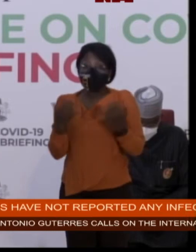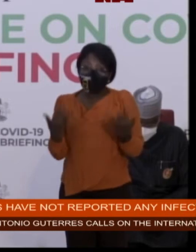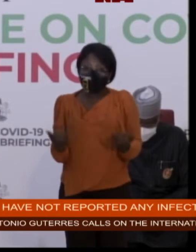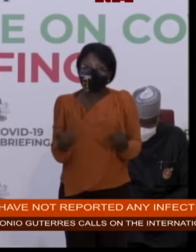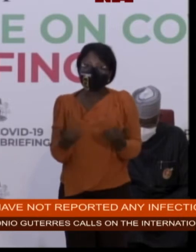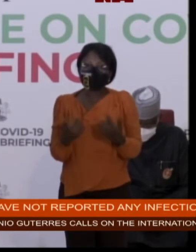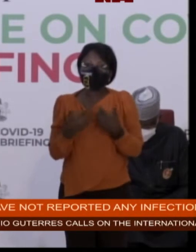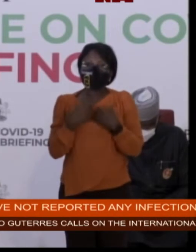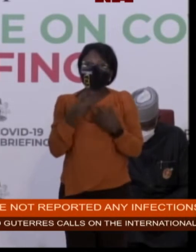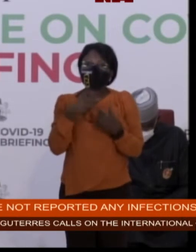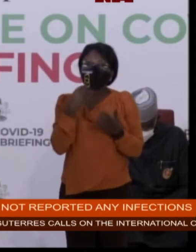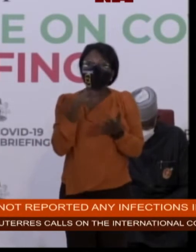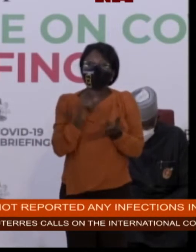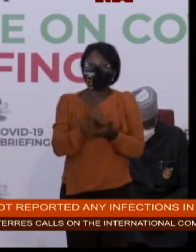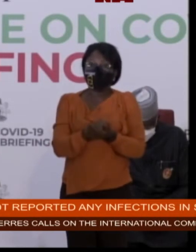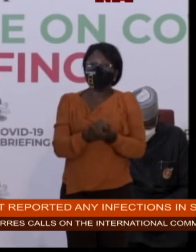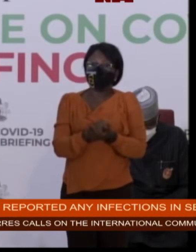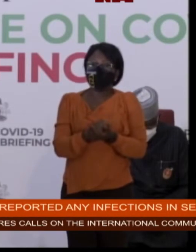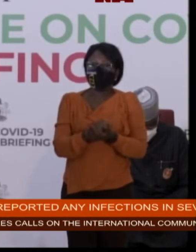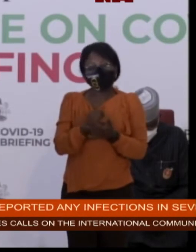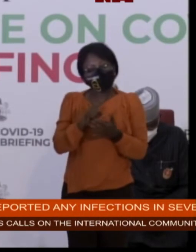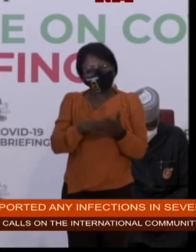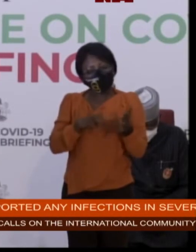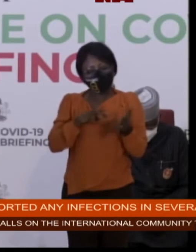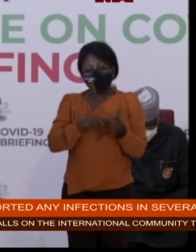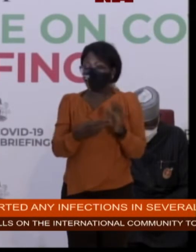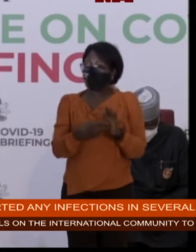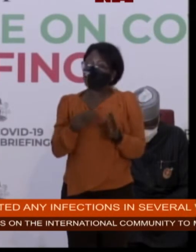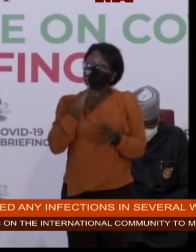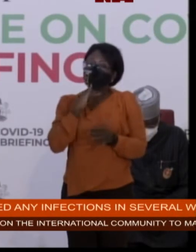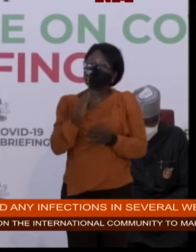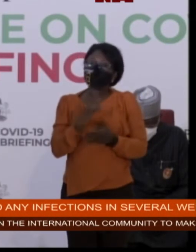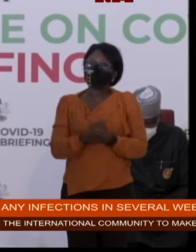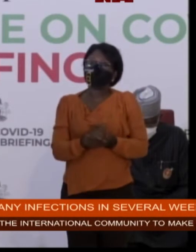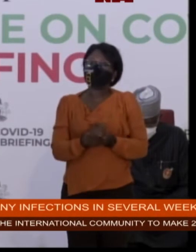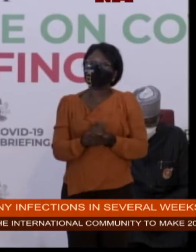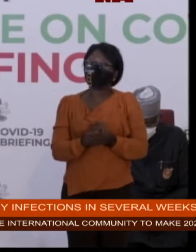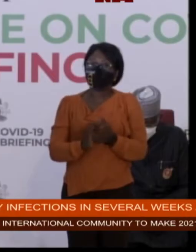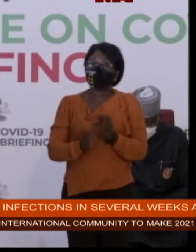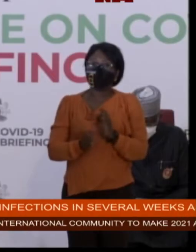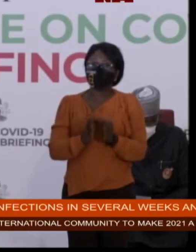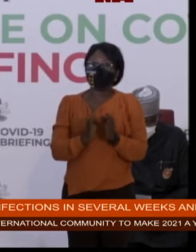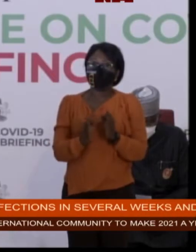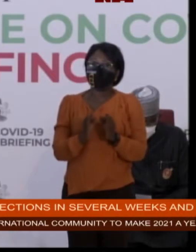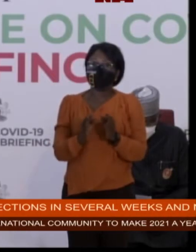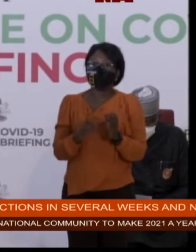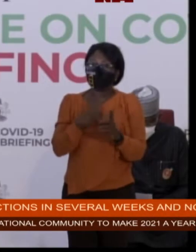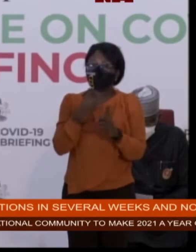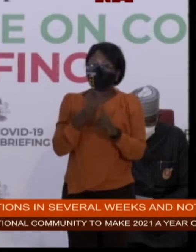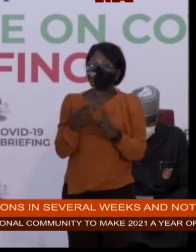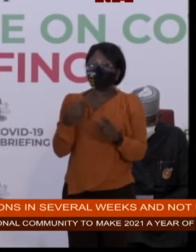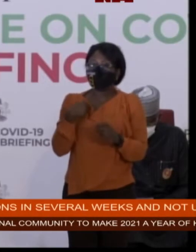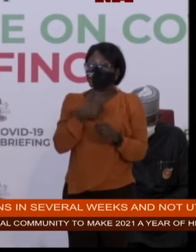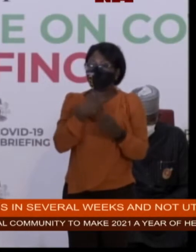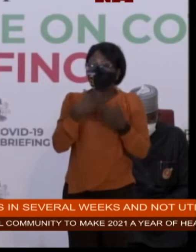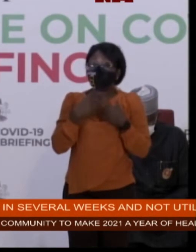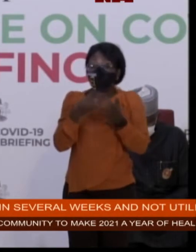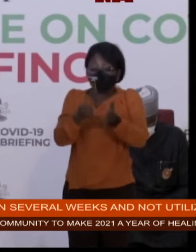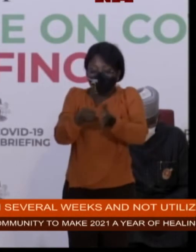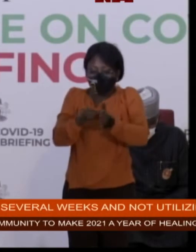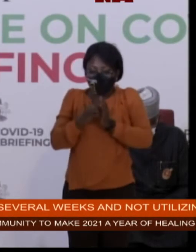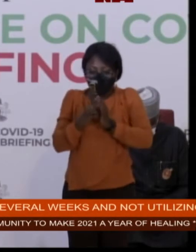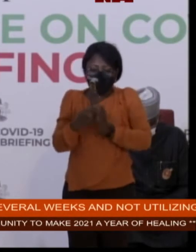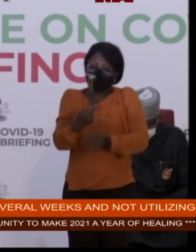Now, having said that, what that also means is that if and when we have our own vaccines that we